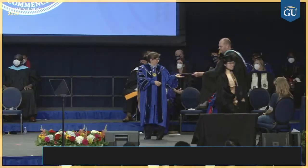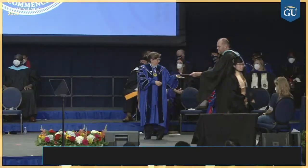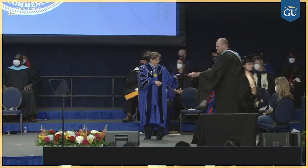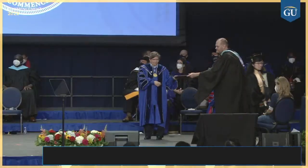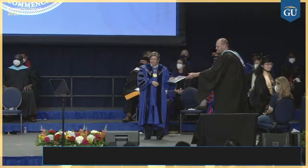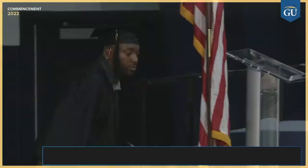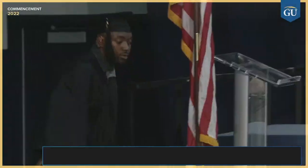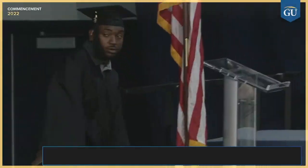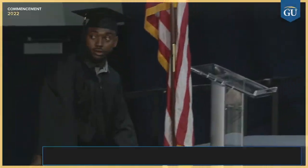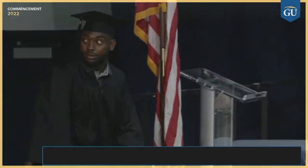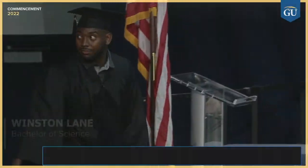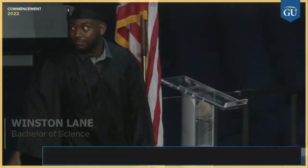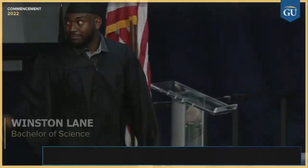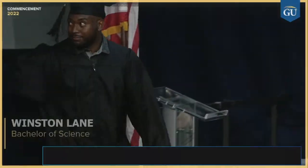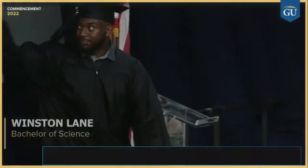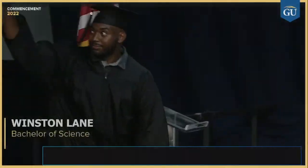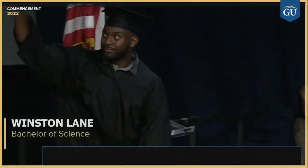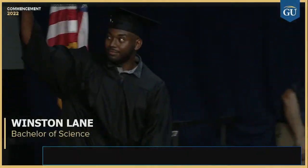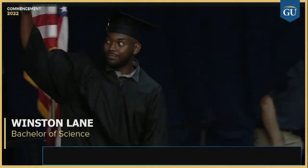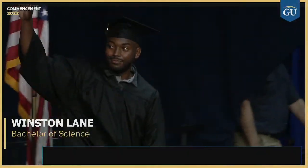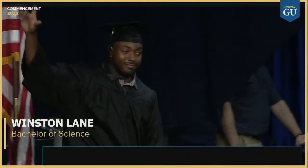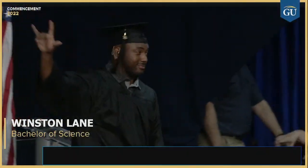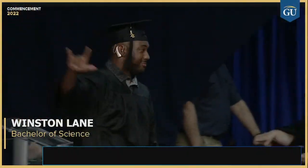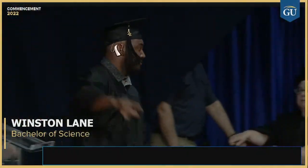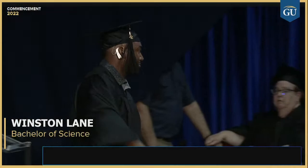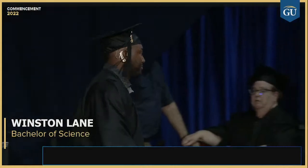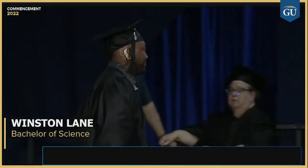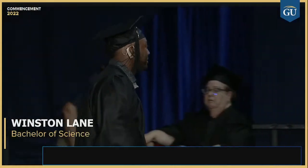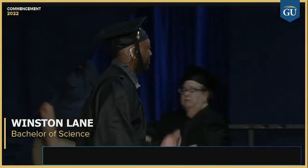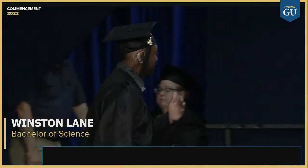Winston Lane III, Bachelor of Science.